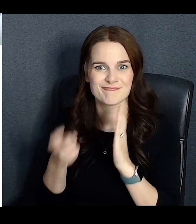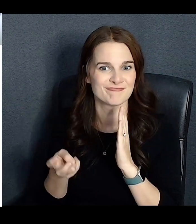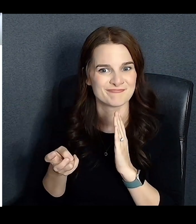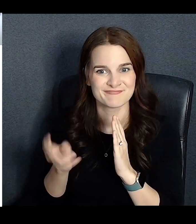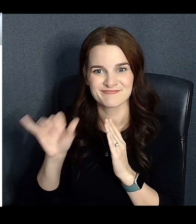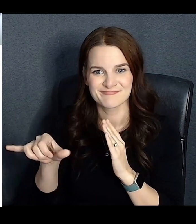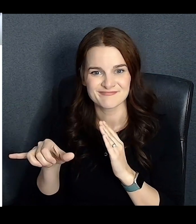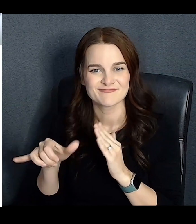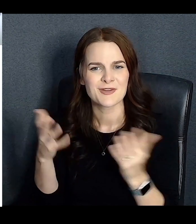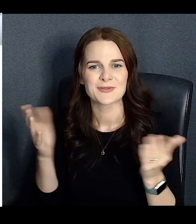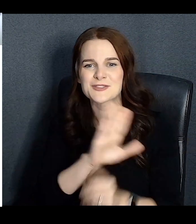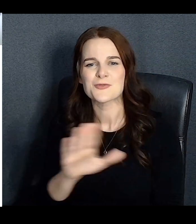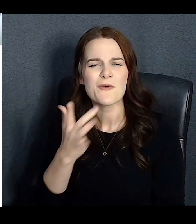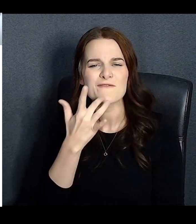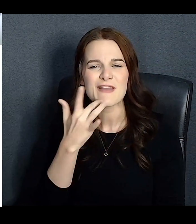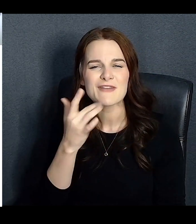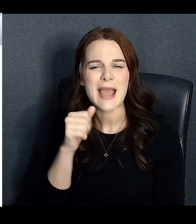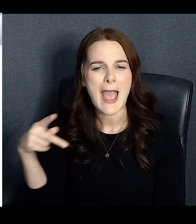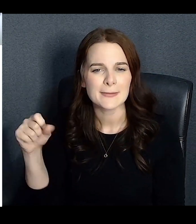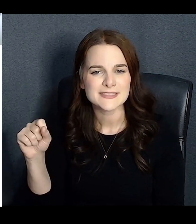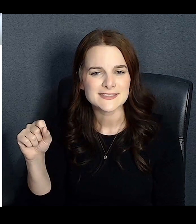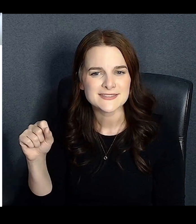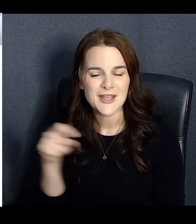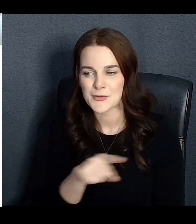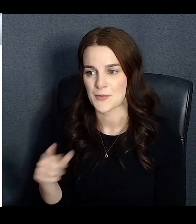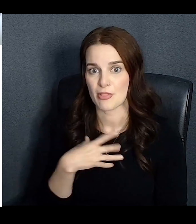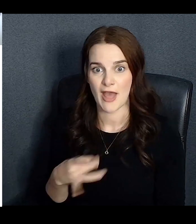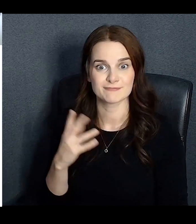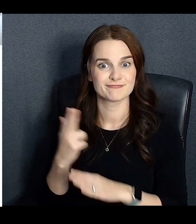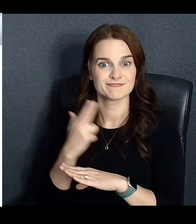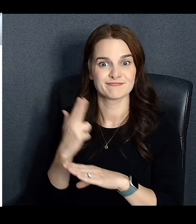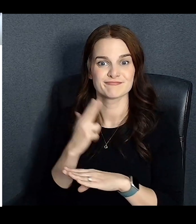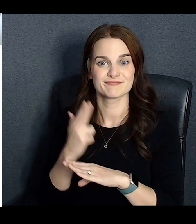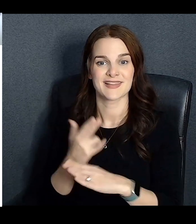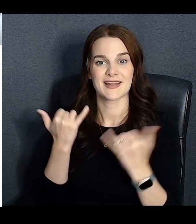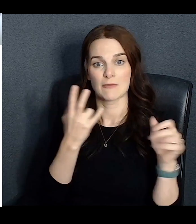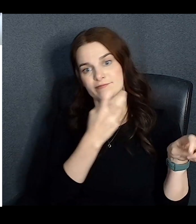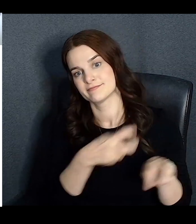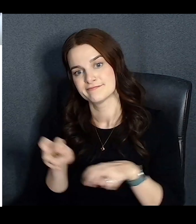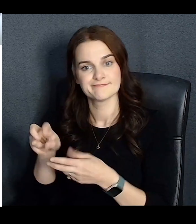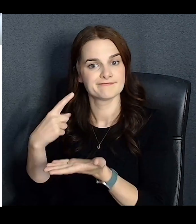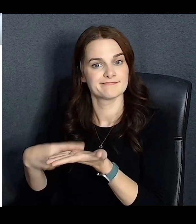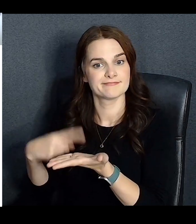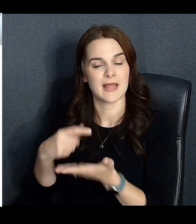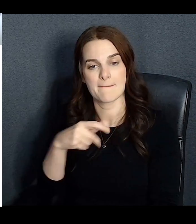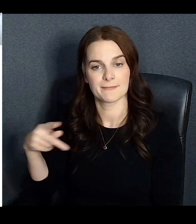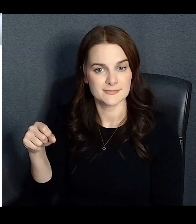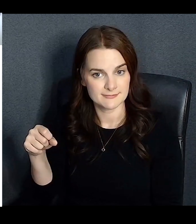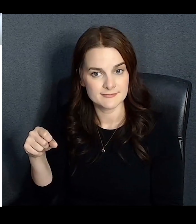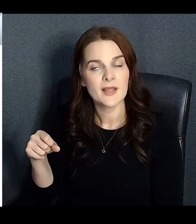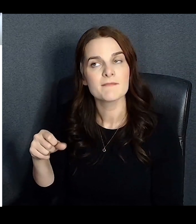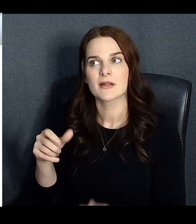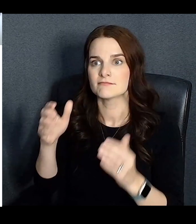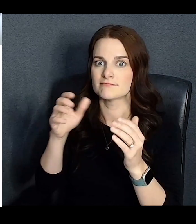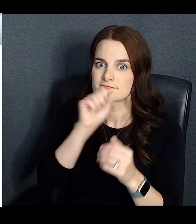away, um, what are some of your favorite apps that you like to use? We're going to now transition into talking